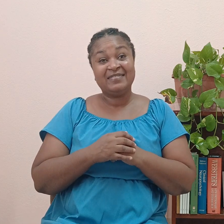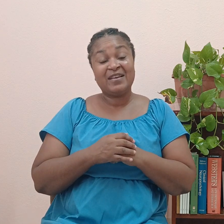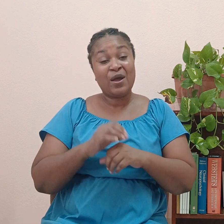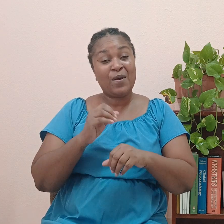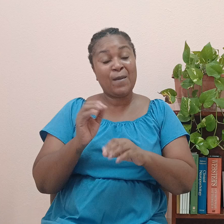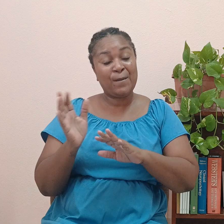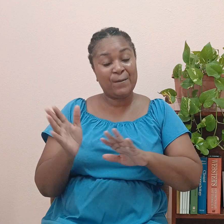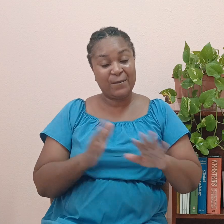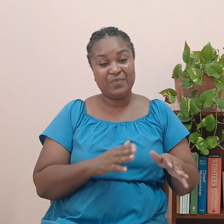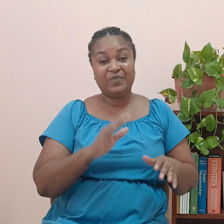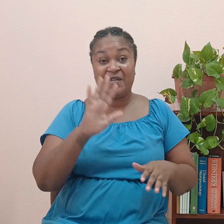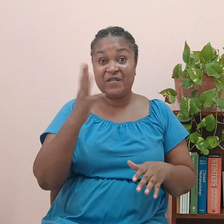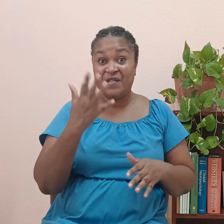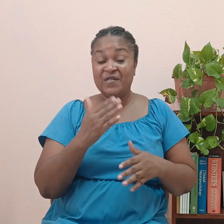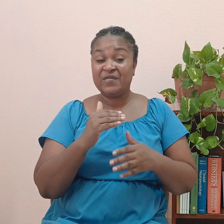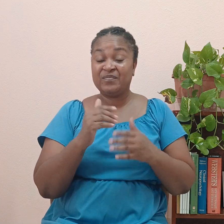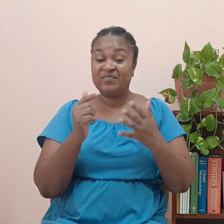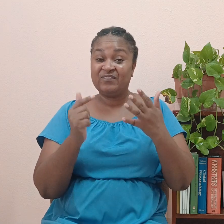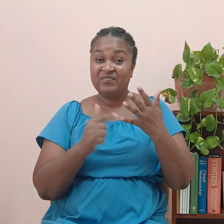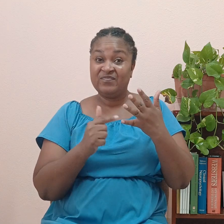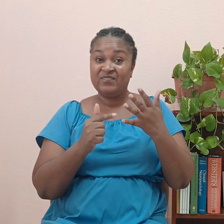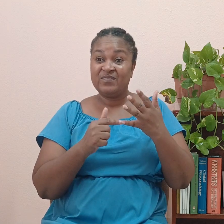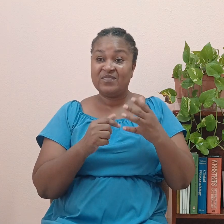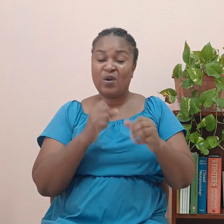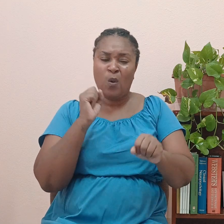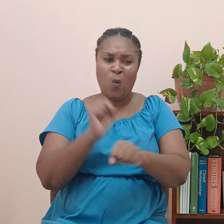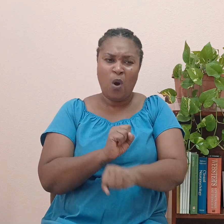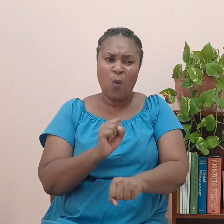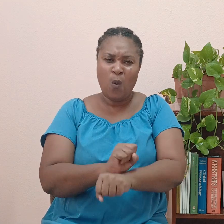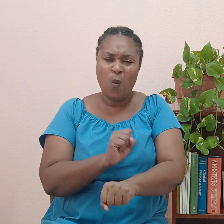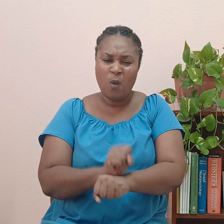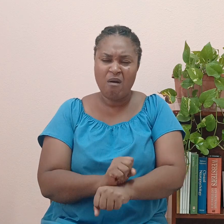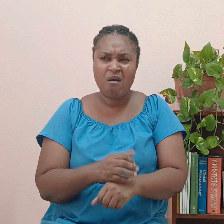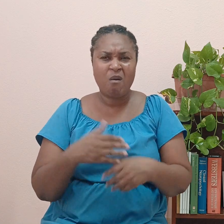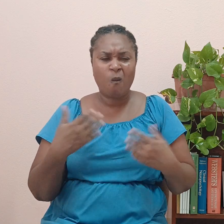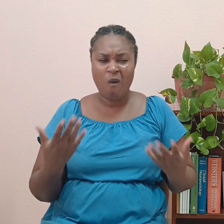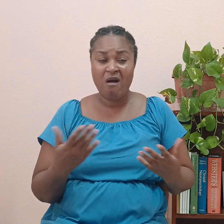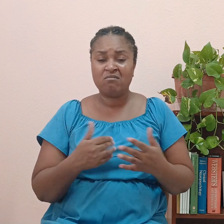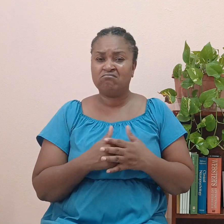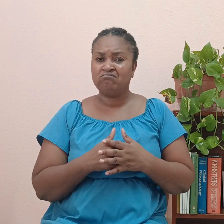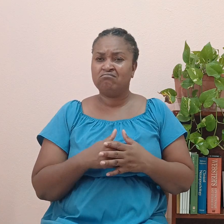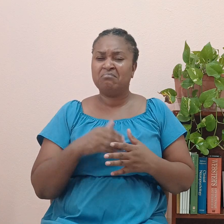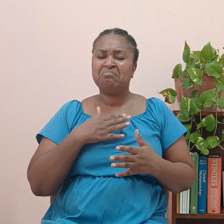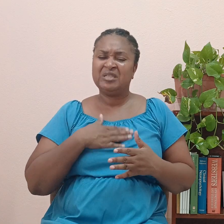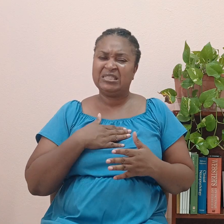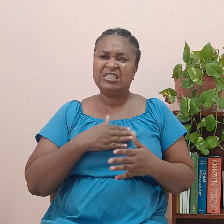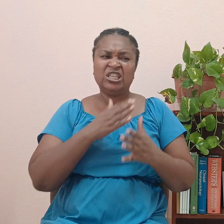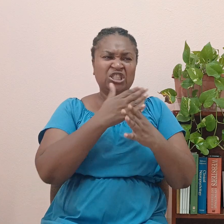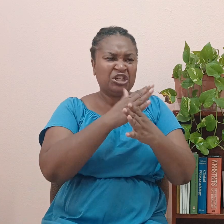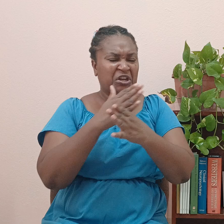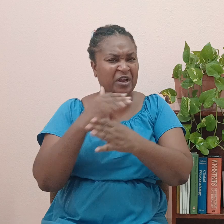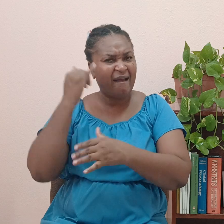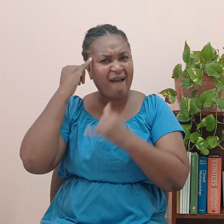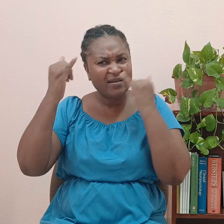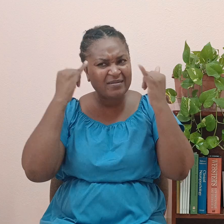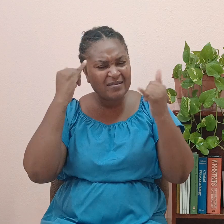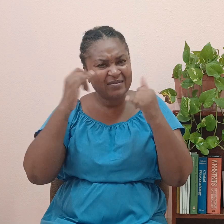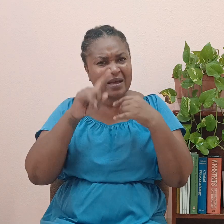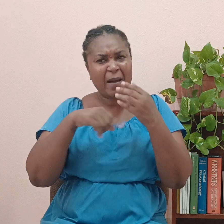Occupational. Share your ideas about improving efficiency and effectiveness